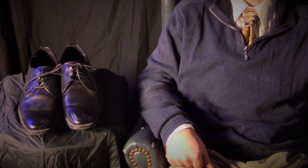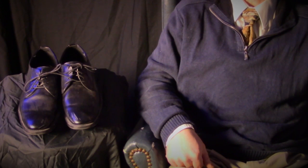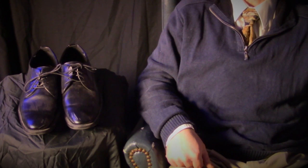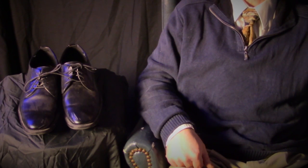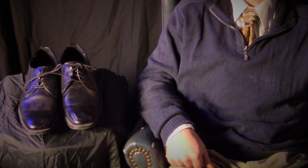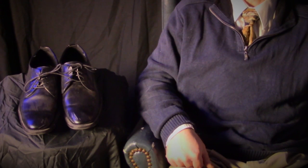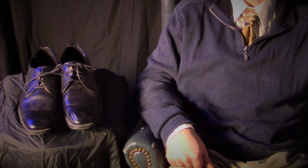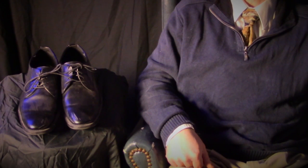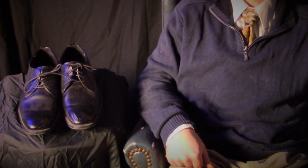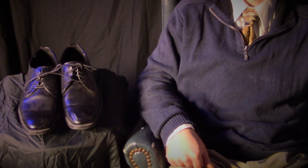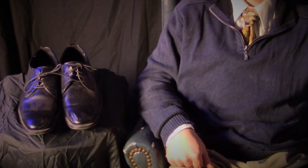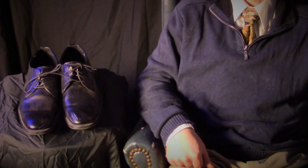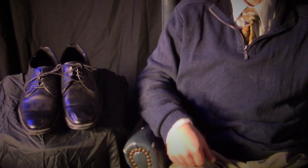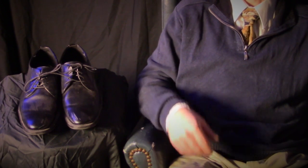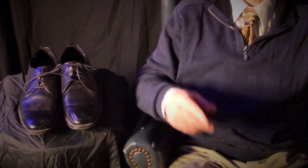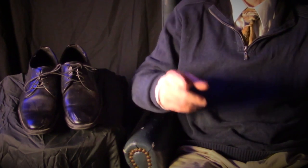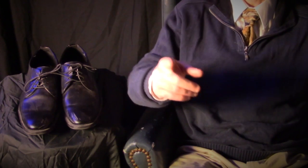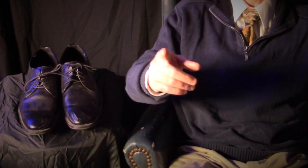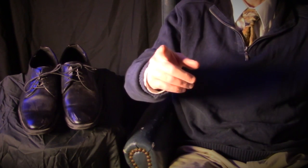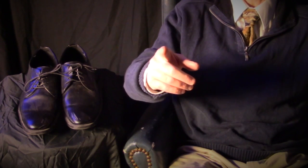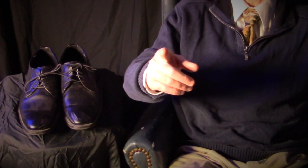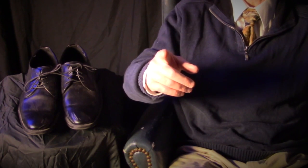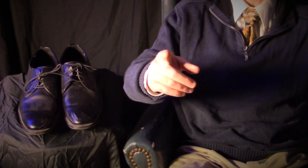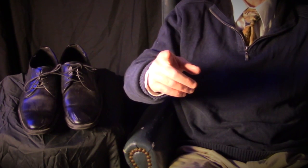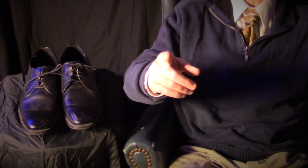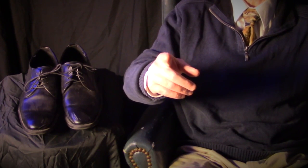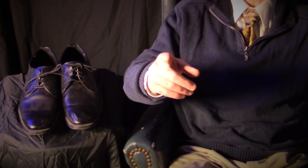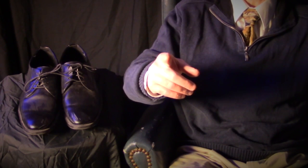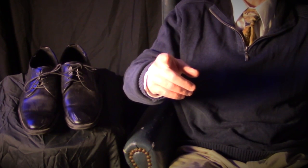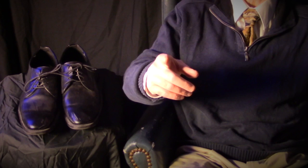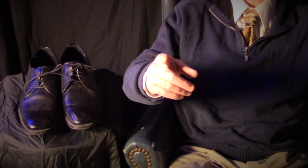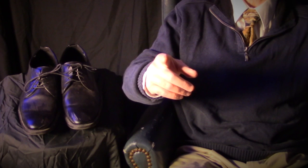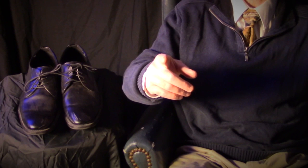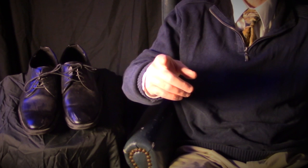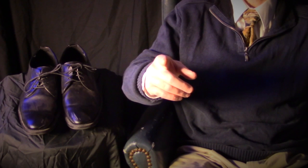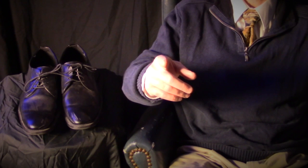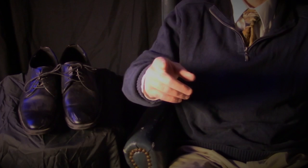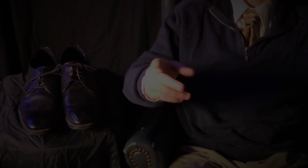these shoes? Will you be the one to do that?